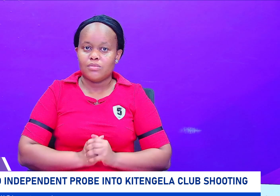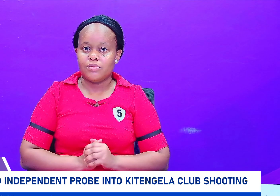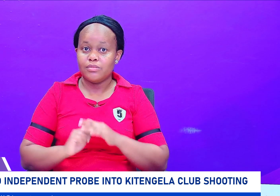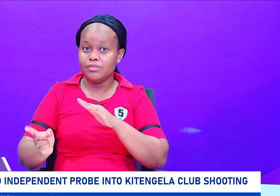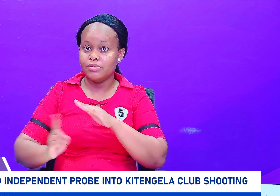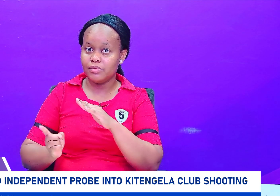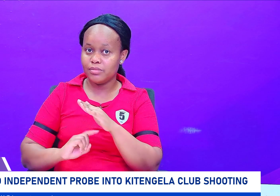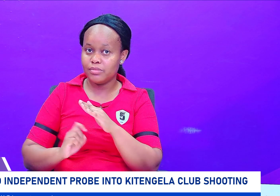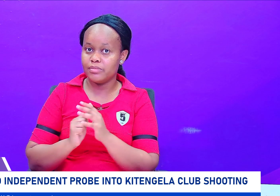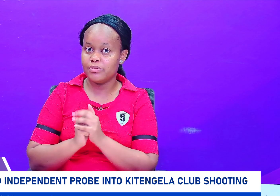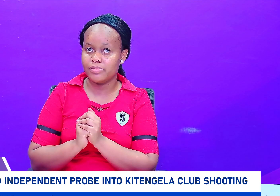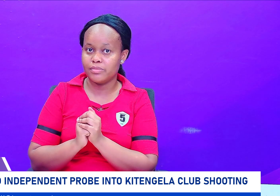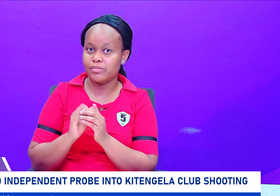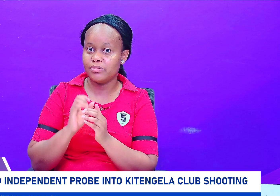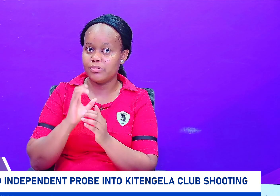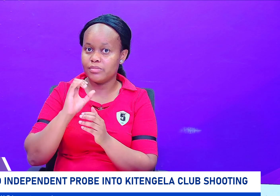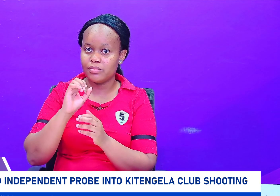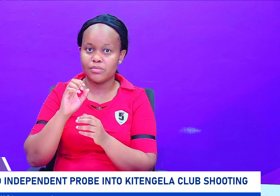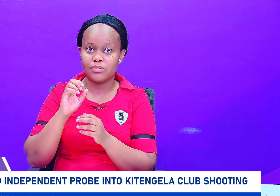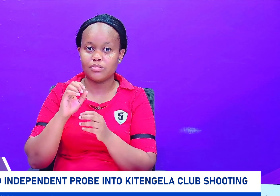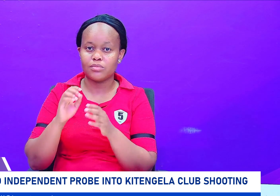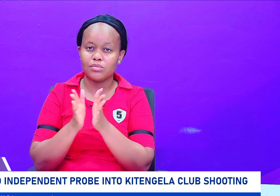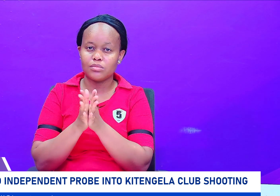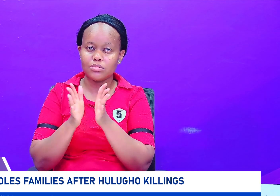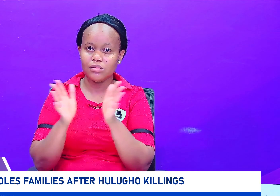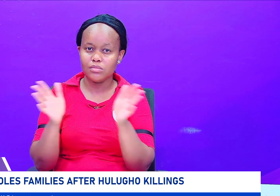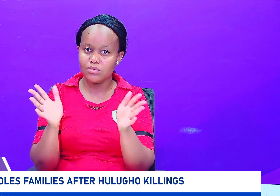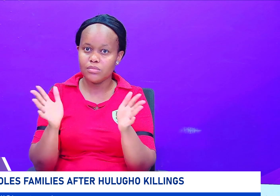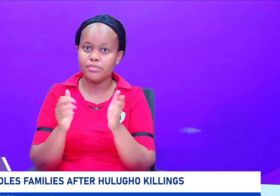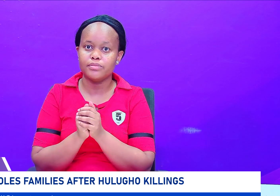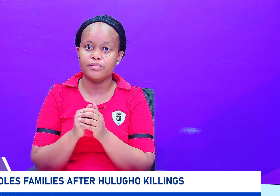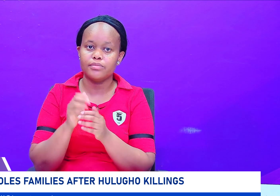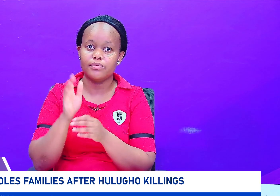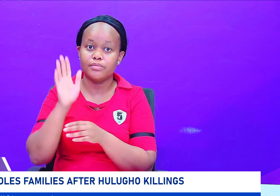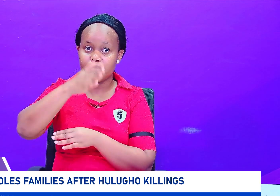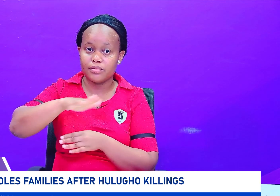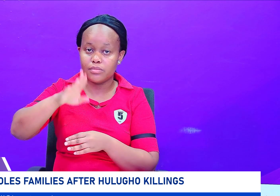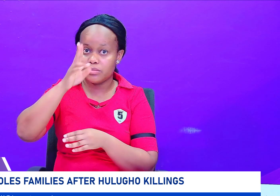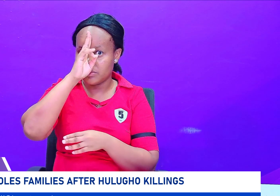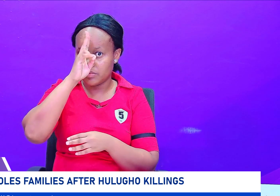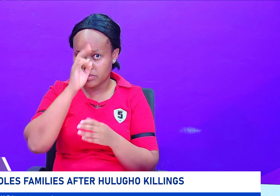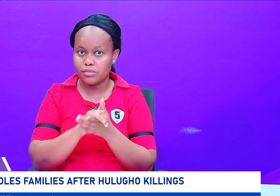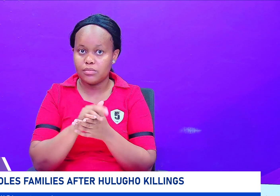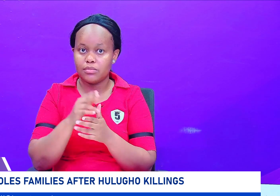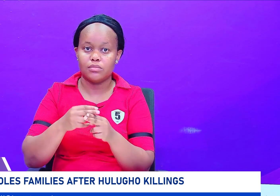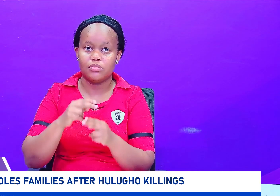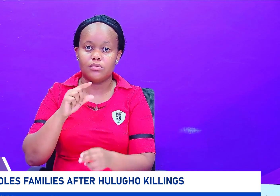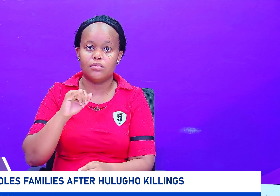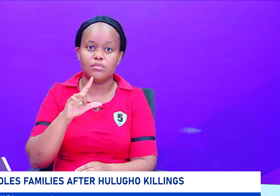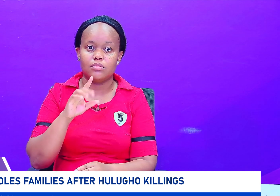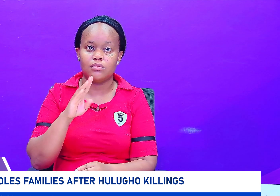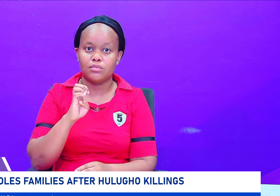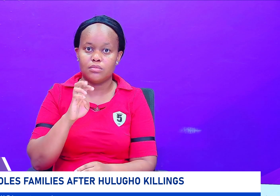And away from that news update, the Deputy Inspector General of the Administration Police, Gilbert